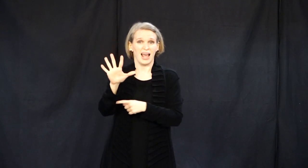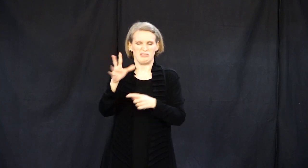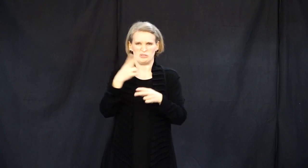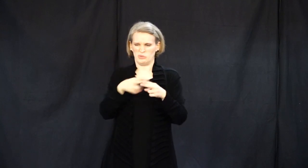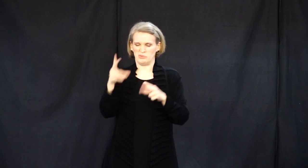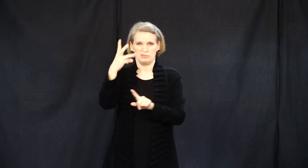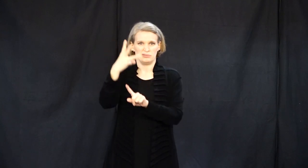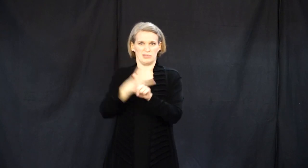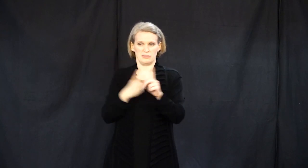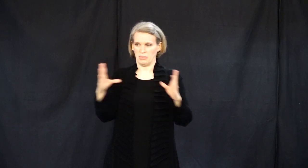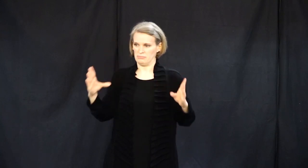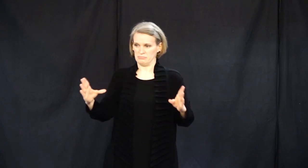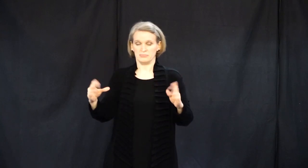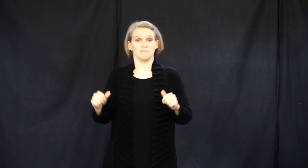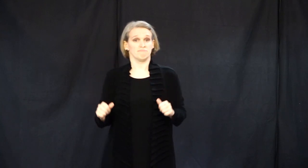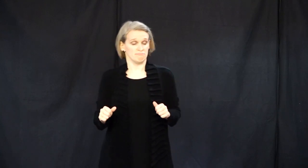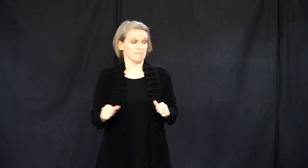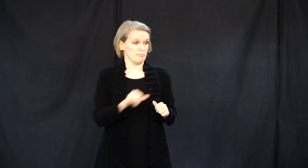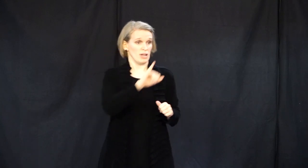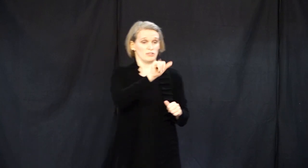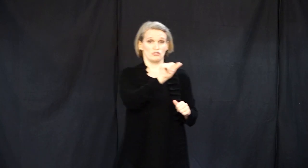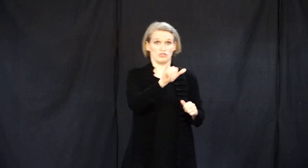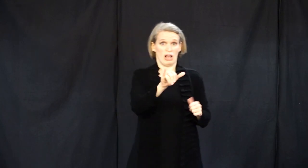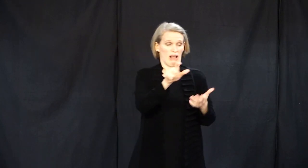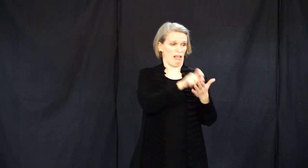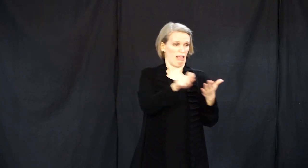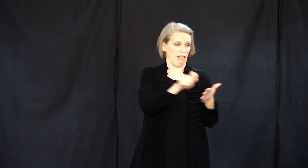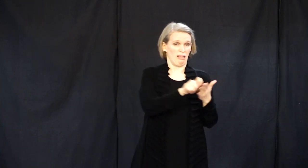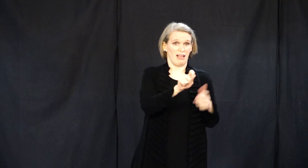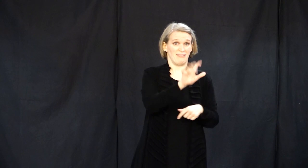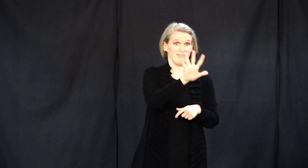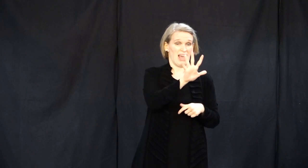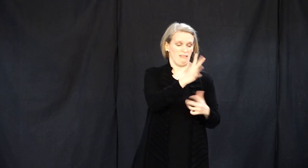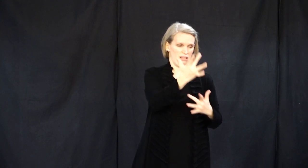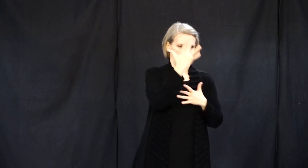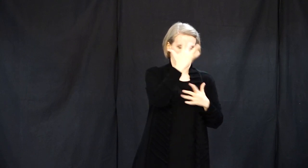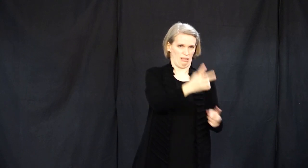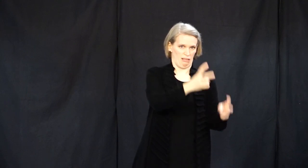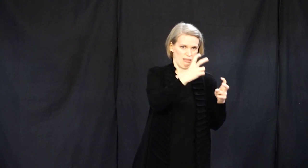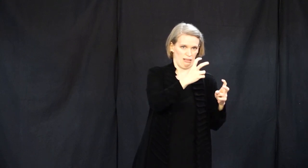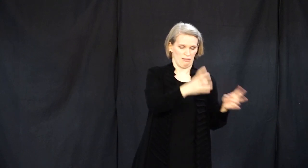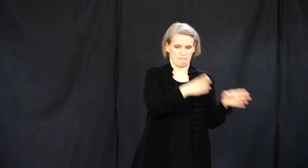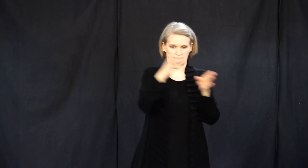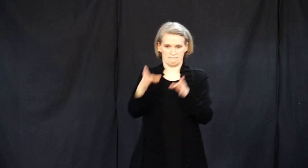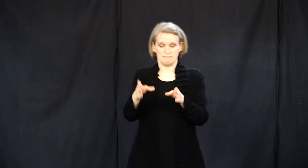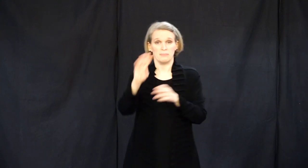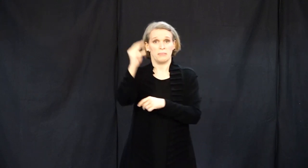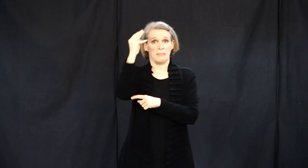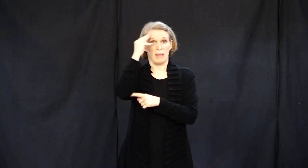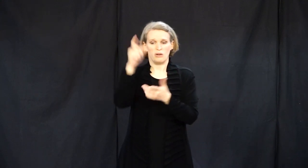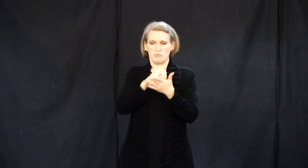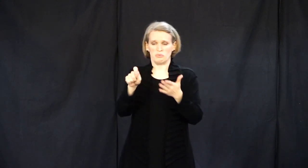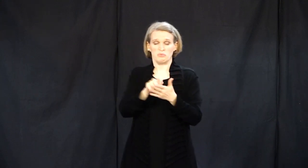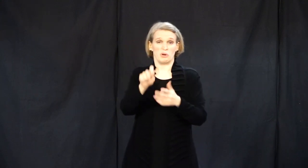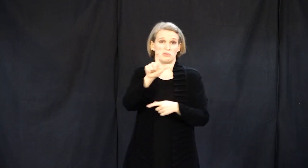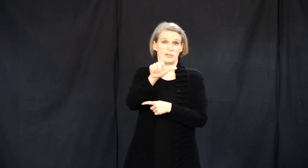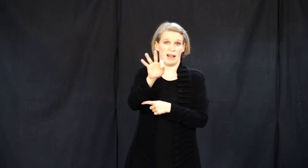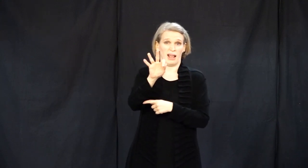months. John Jay got sick after writing 5. James Madison wrote 29. Hamilton